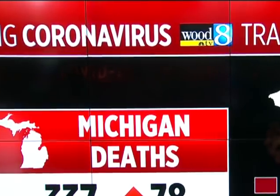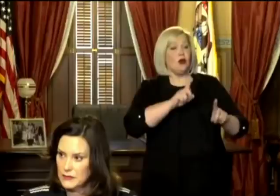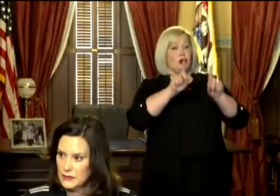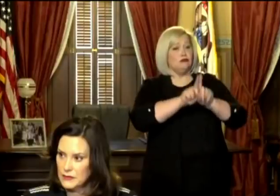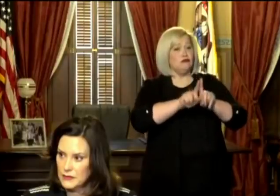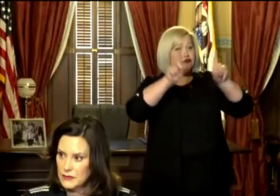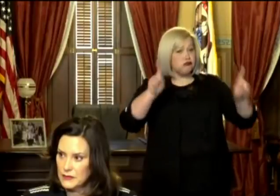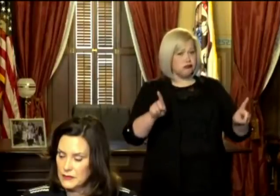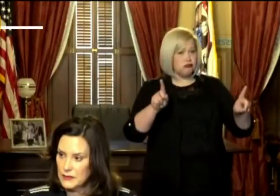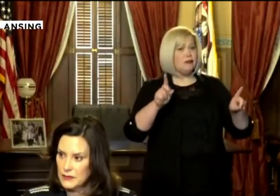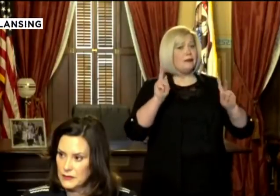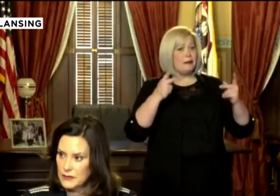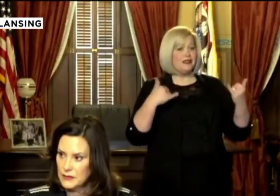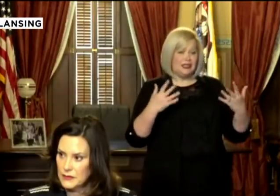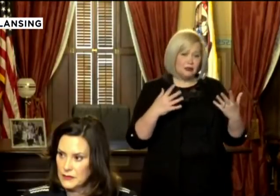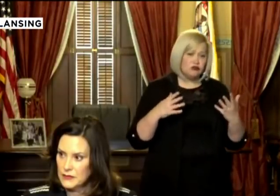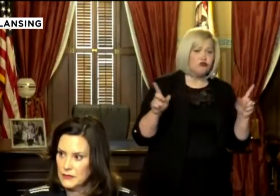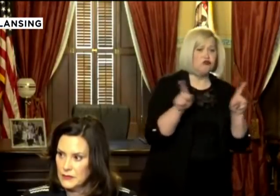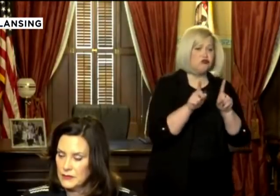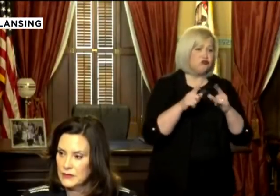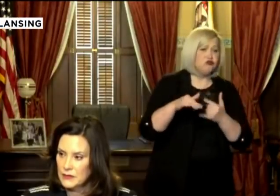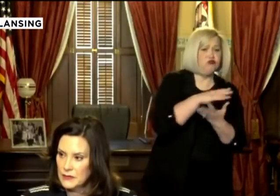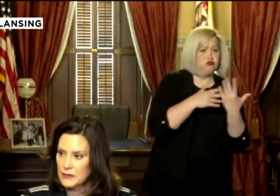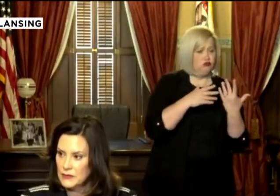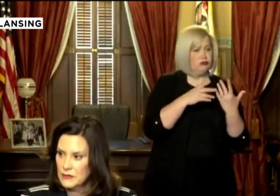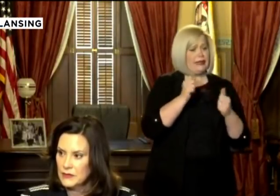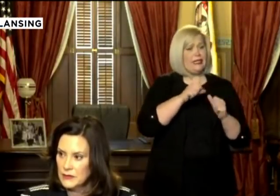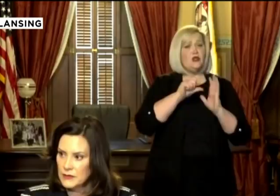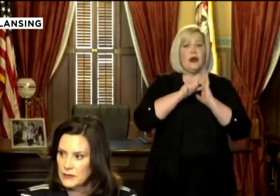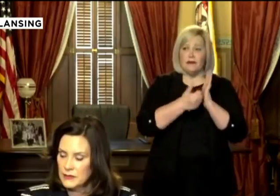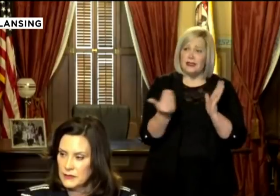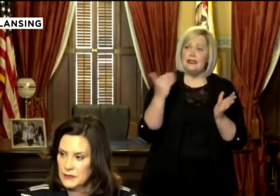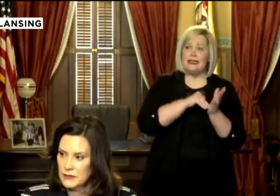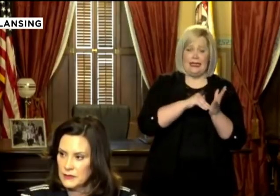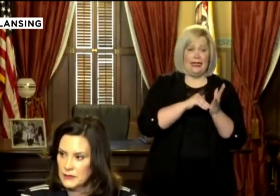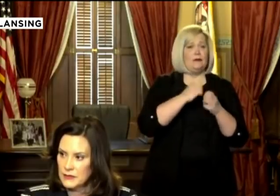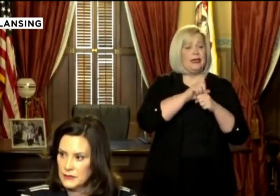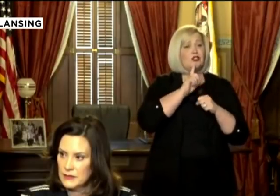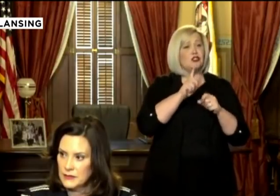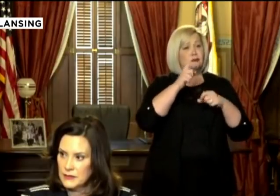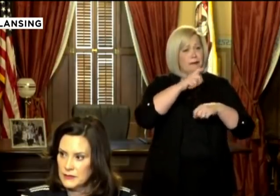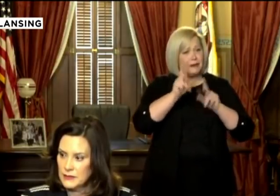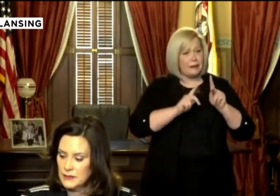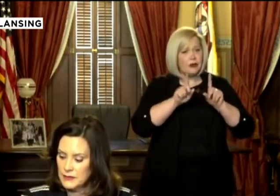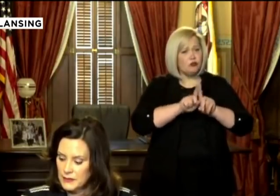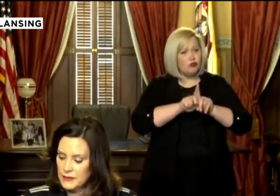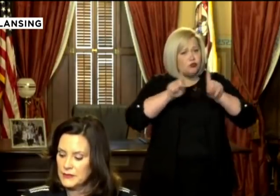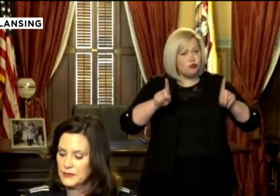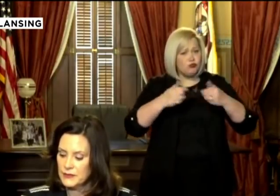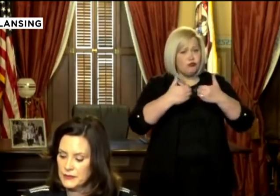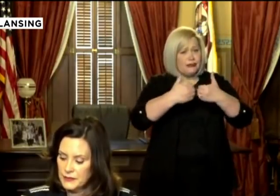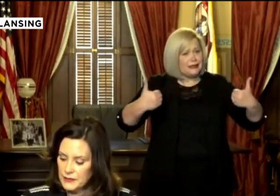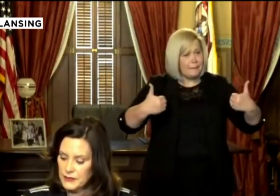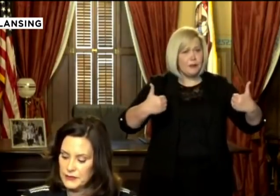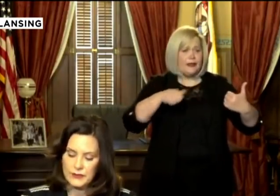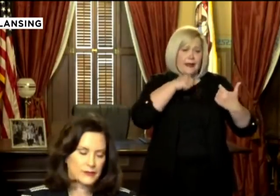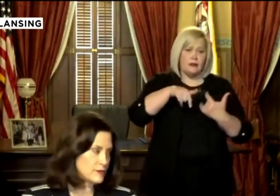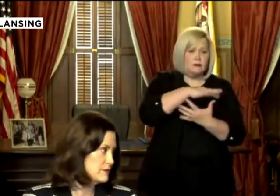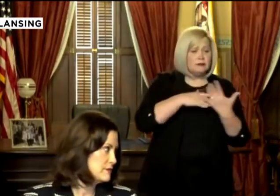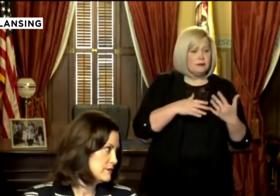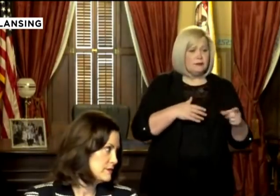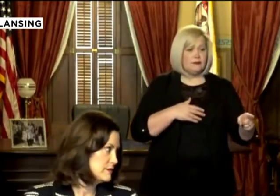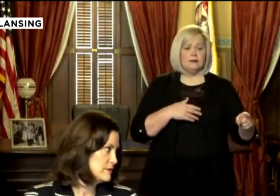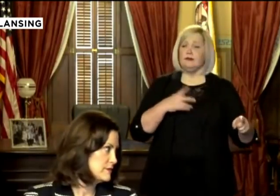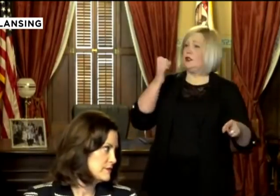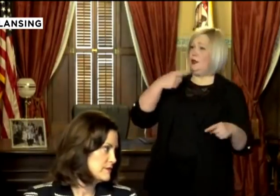distancing recommendations. Can you just reiterate the importance of continuing to social distance during this time and staying home if you can? Absolutely. So